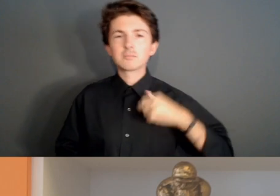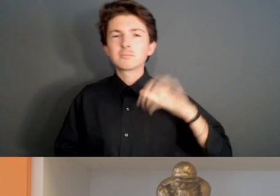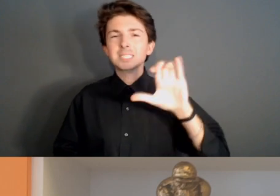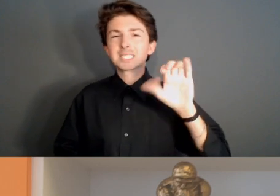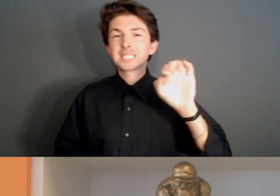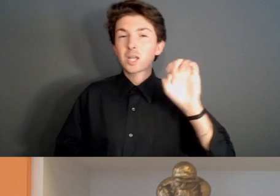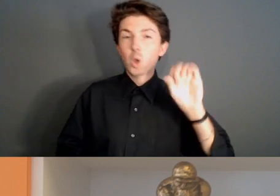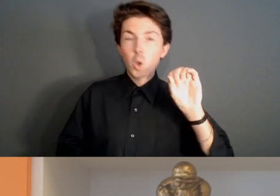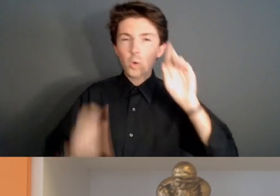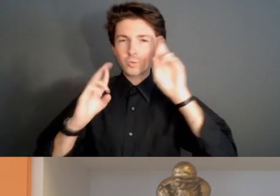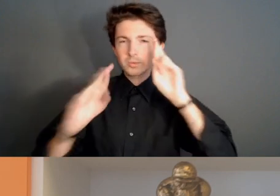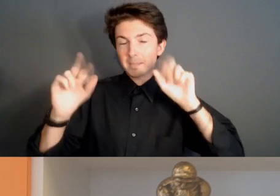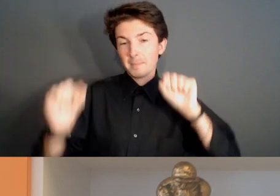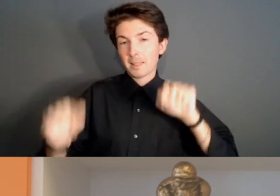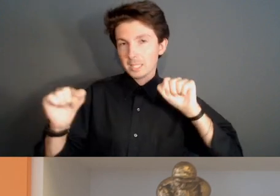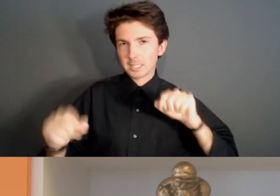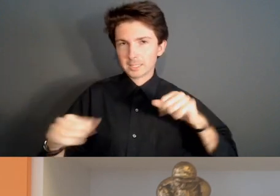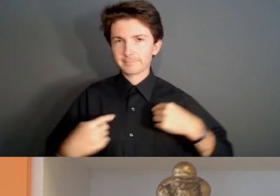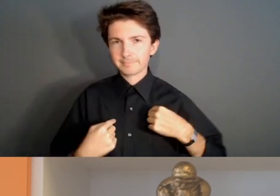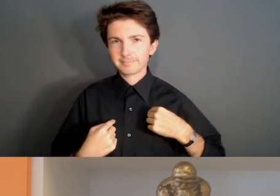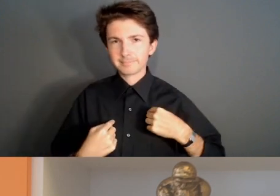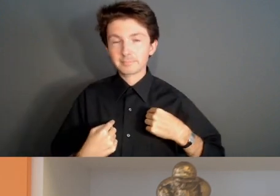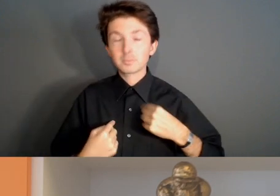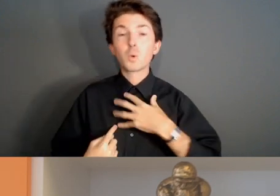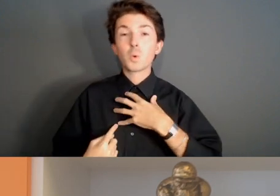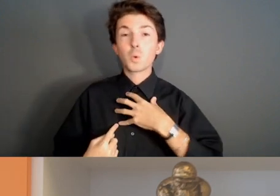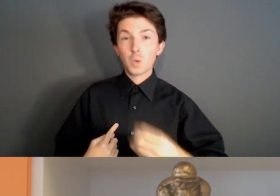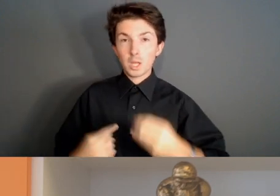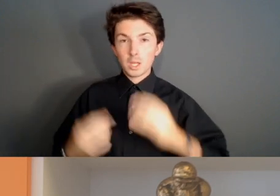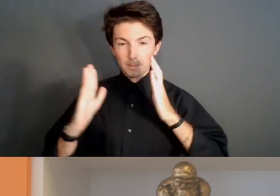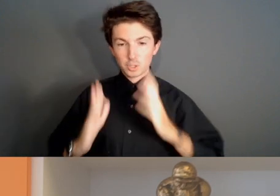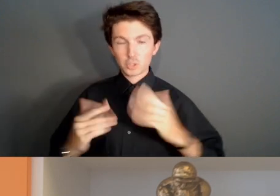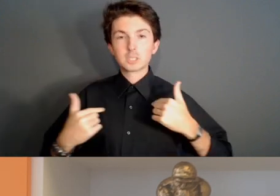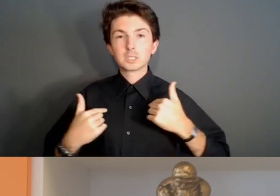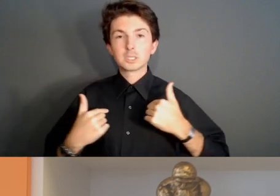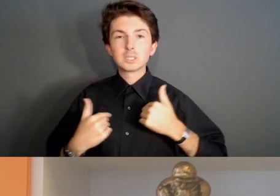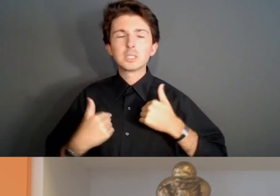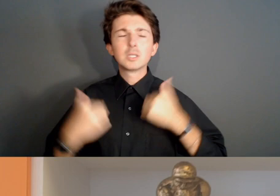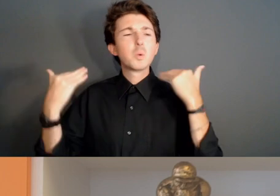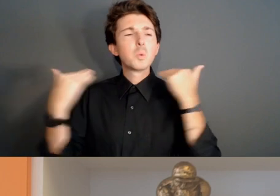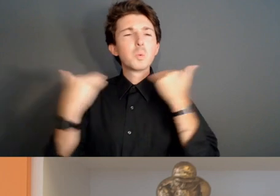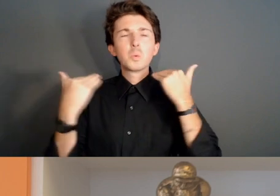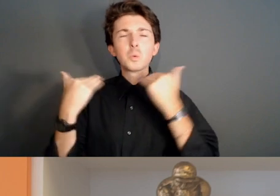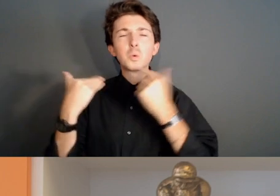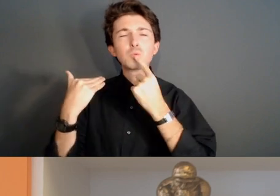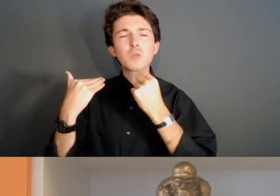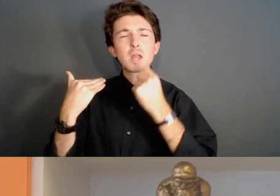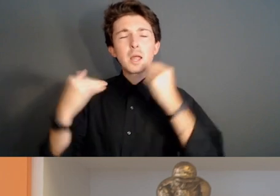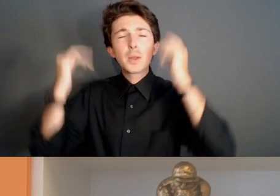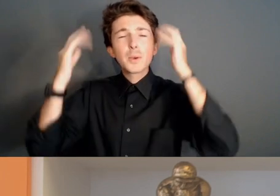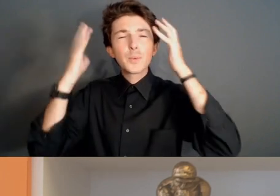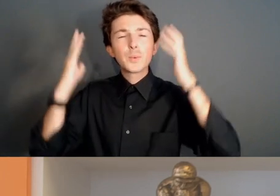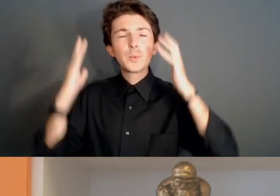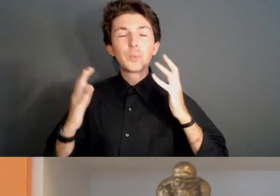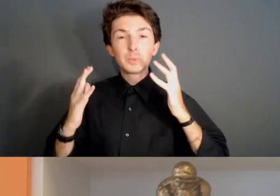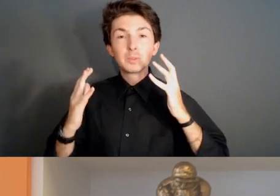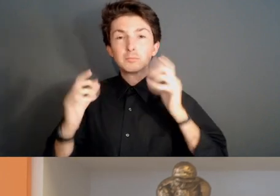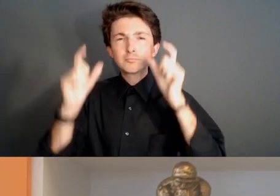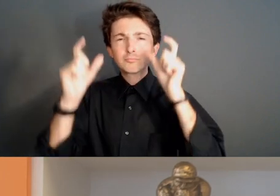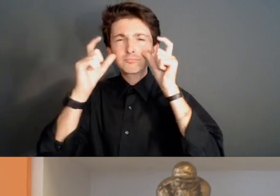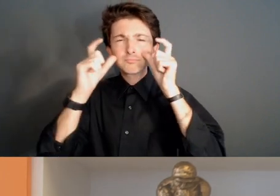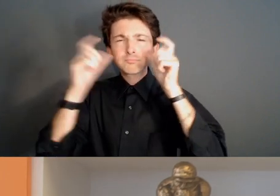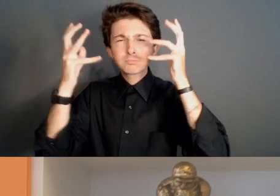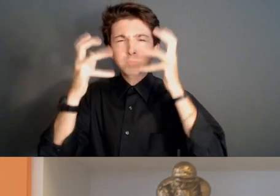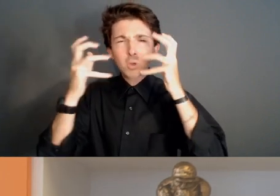Chief Executive Officer of RespectAbility. I am a white person with shoulder-length wavy red hair. I am